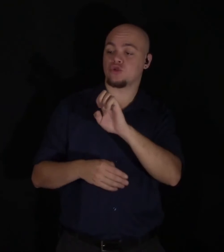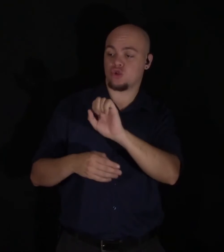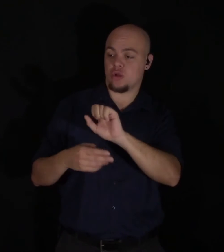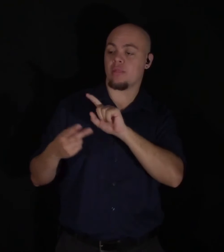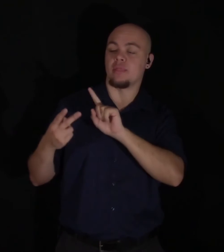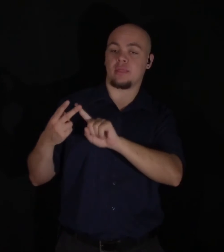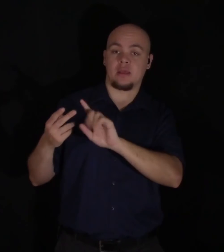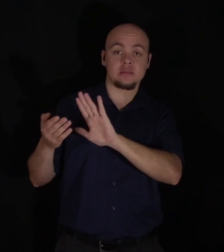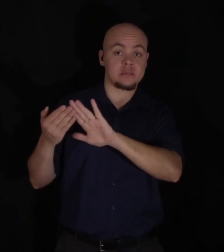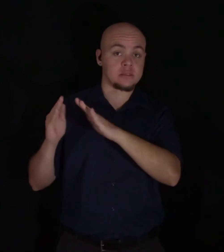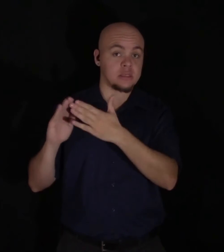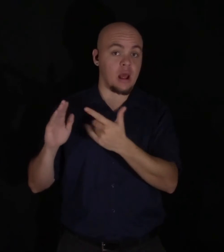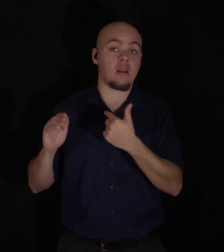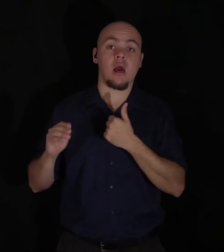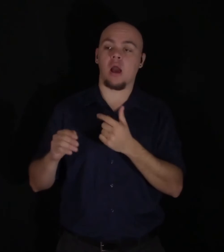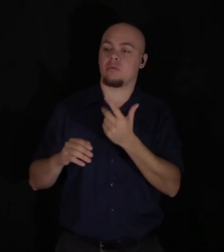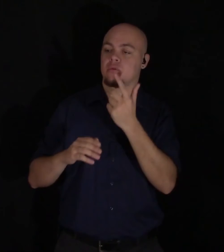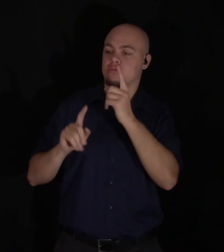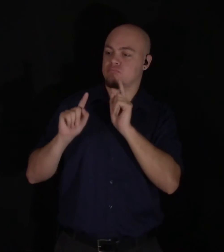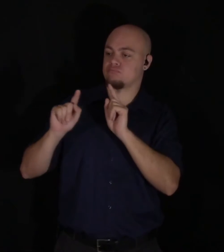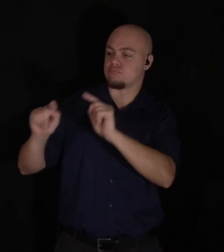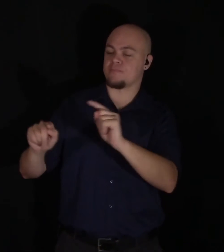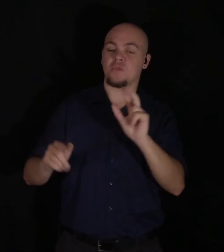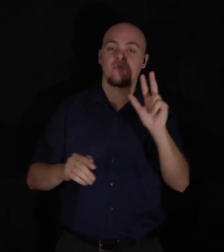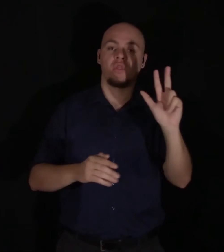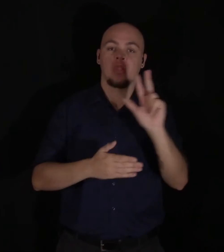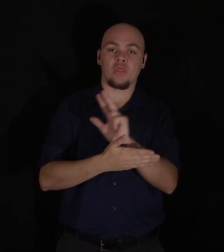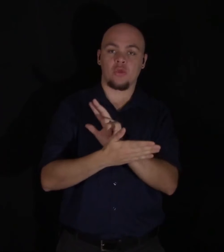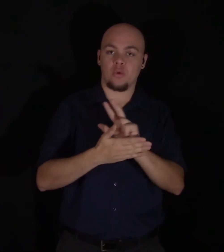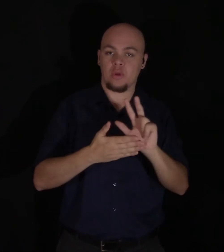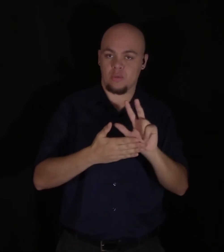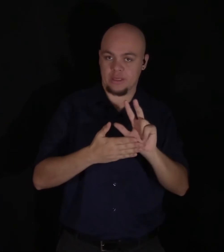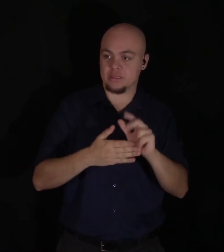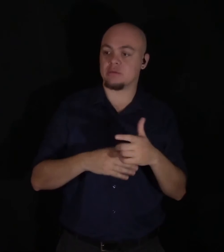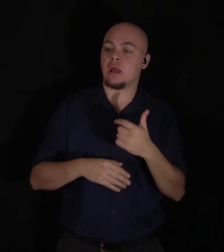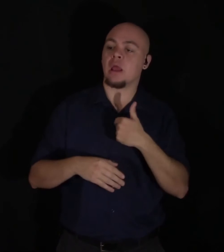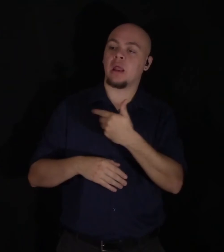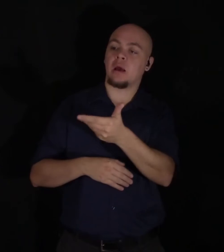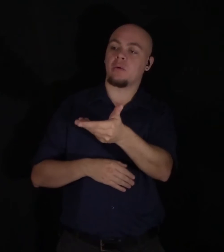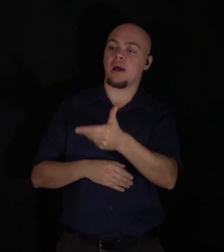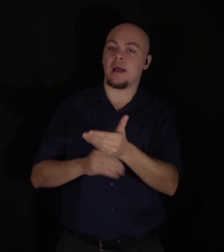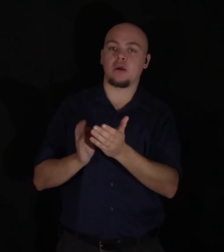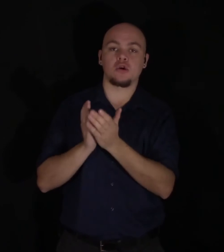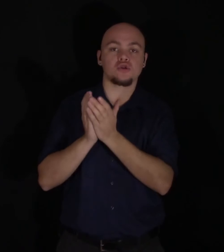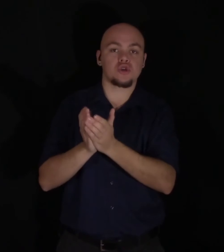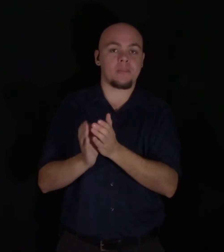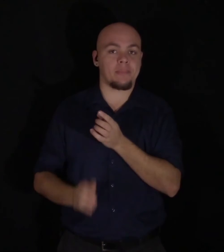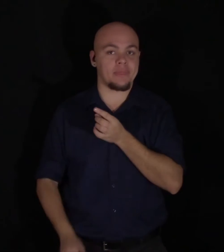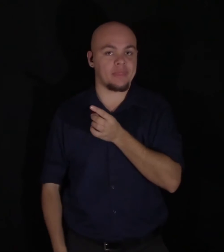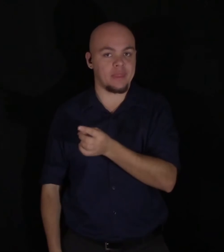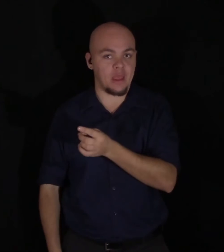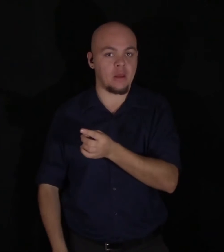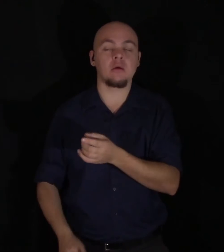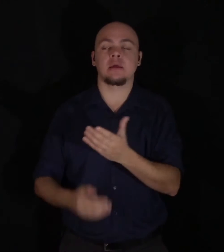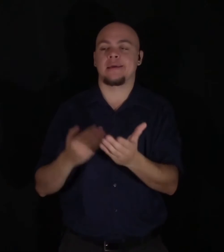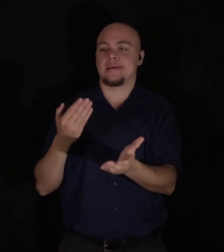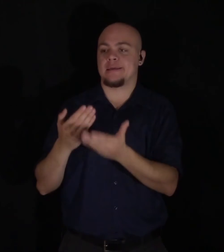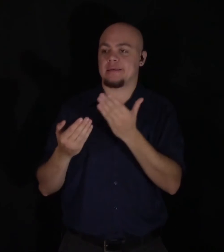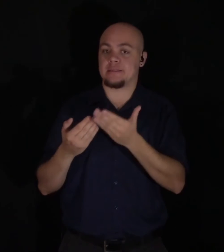3 weeks, and my intention is to hire a ship there, which can easily be done by paying the